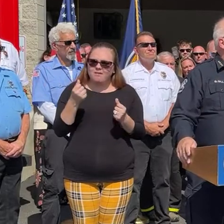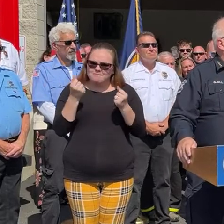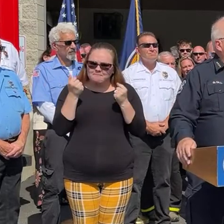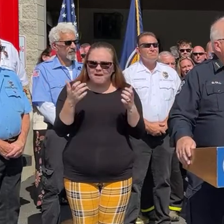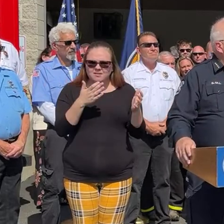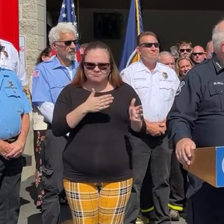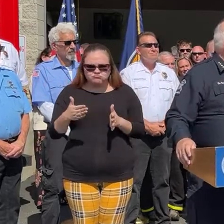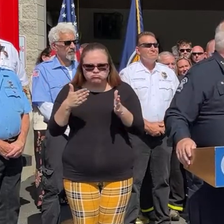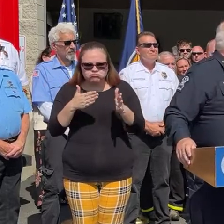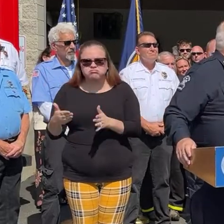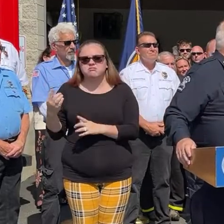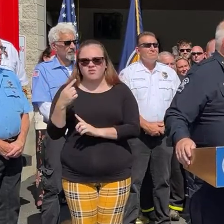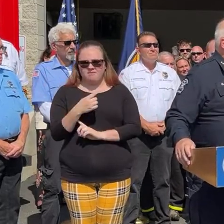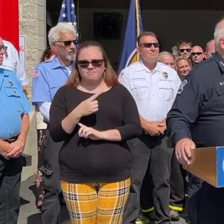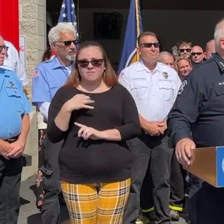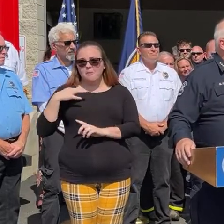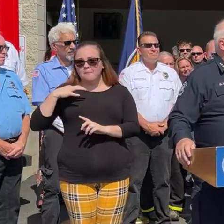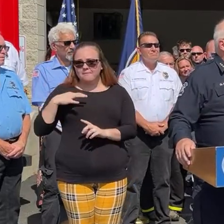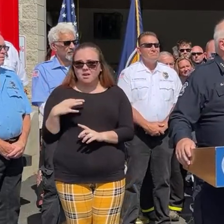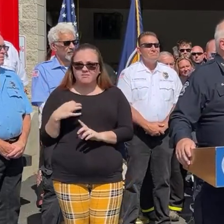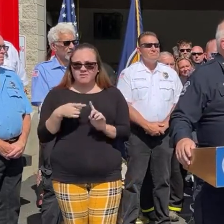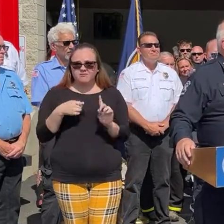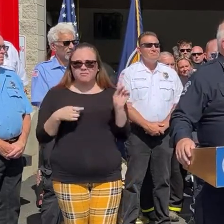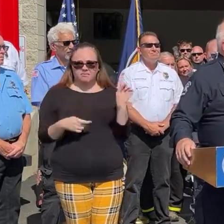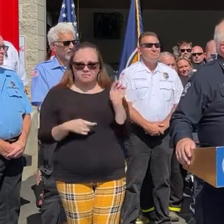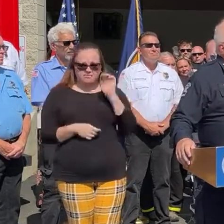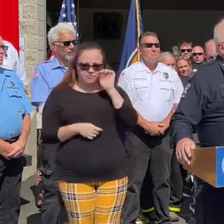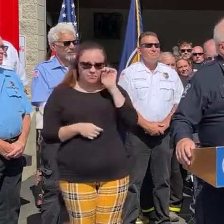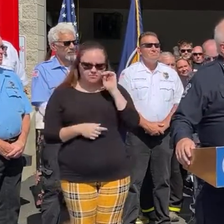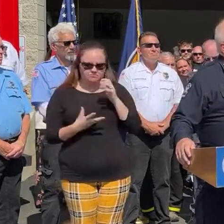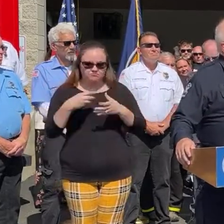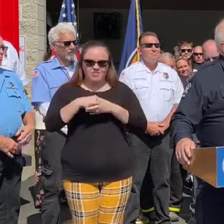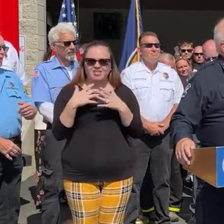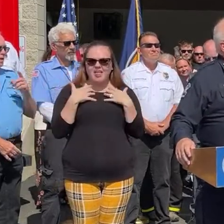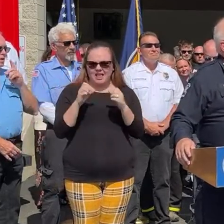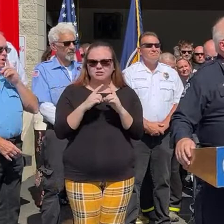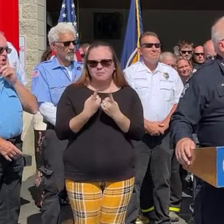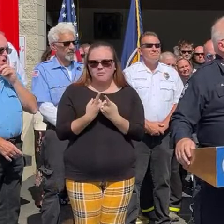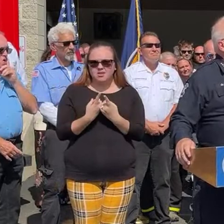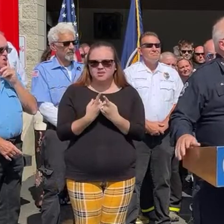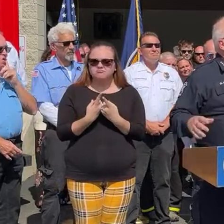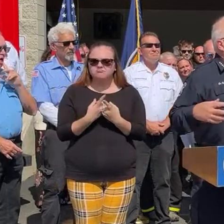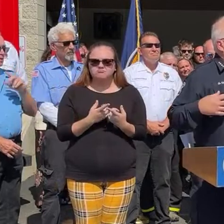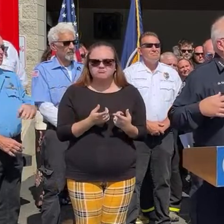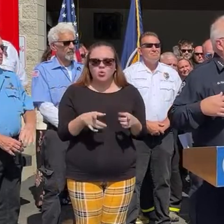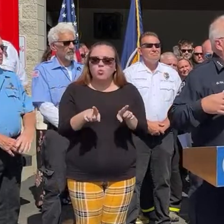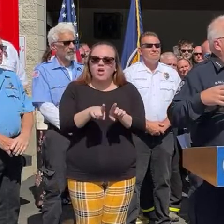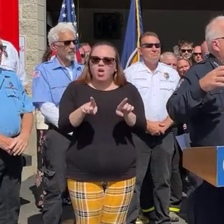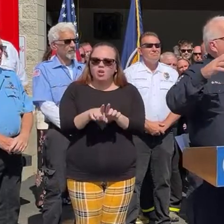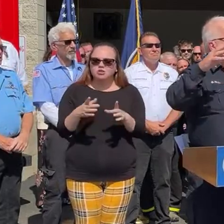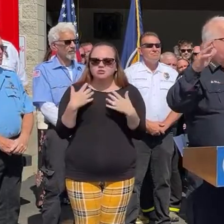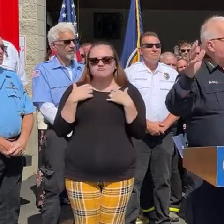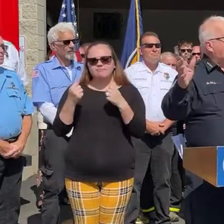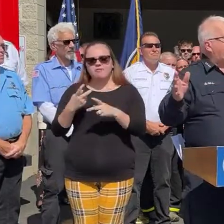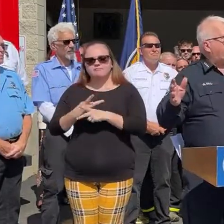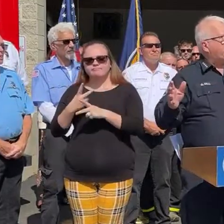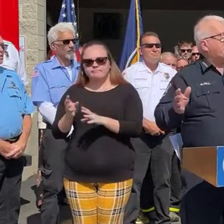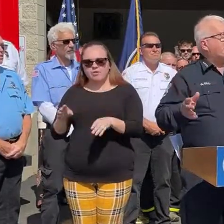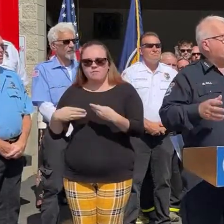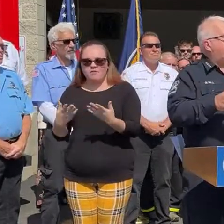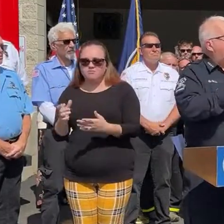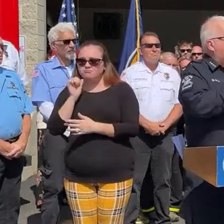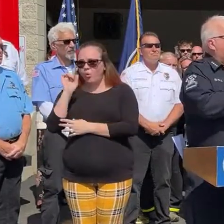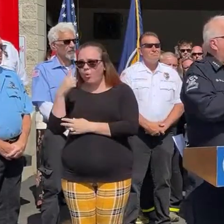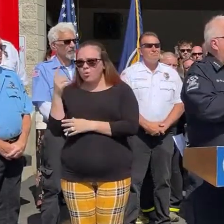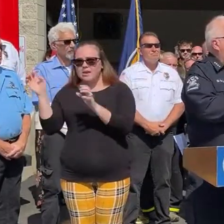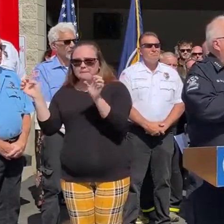lined up for them. The benefit that we have being in the health department is we're also healthcare providers, not just in an emergency